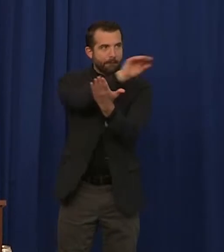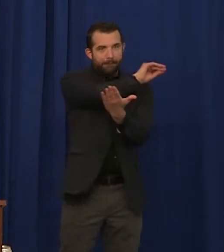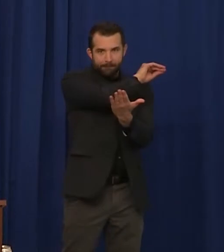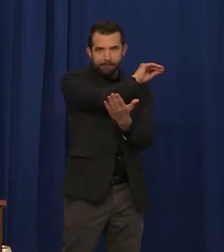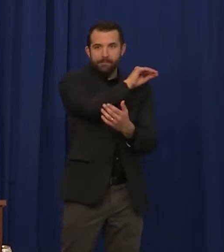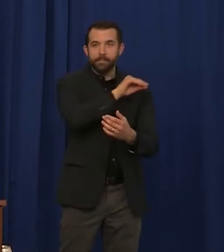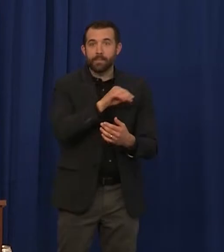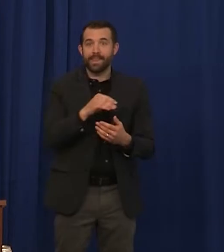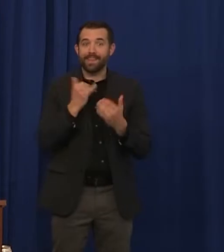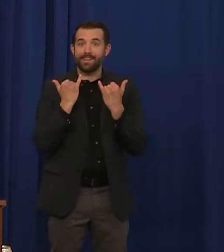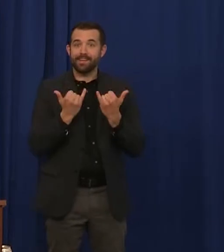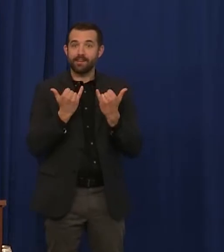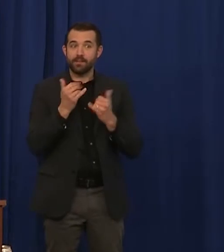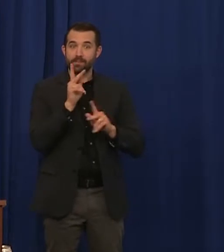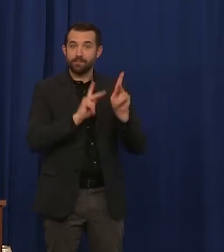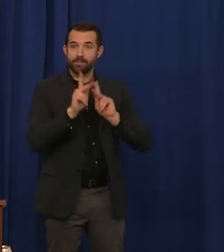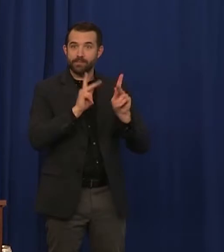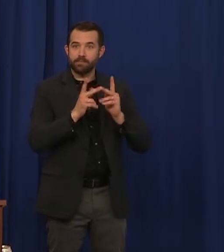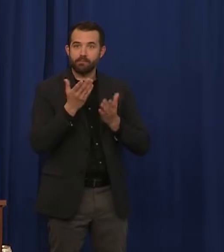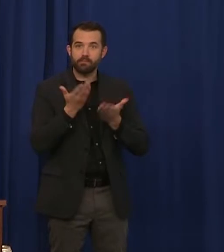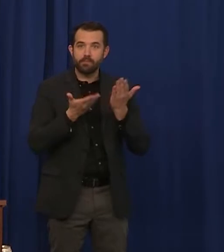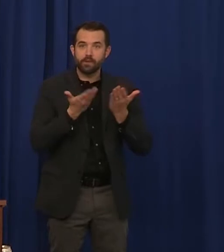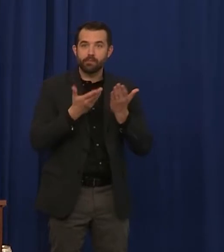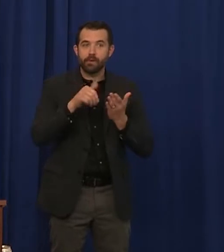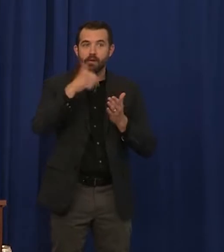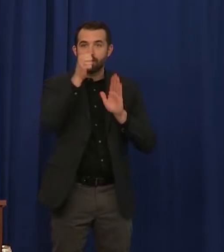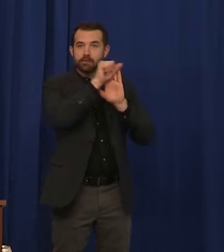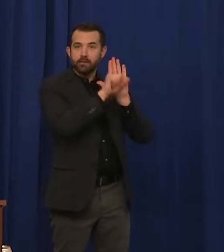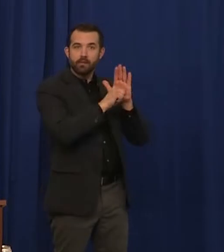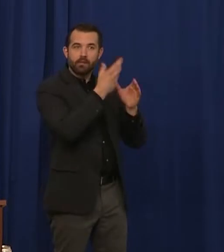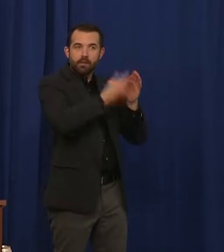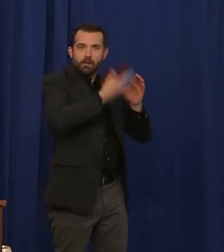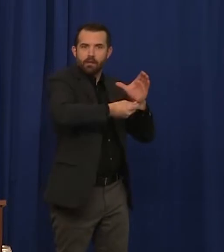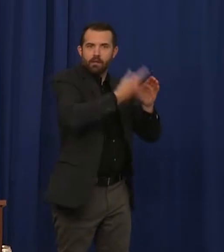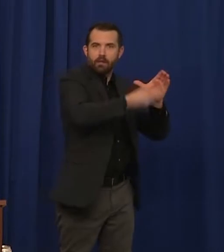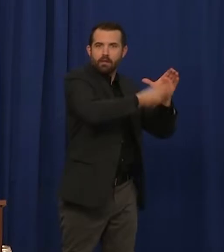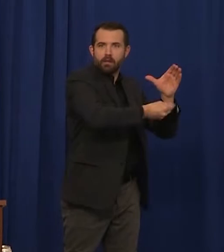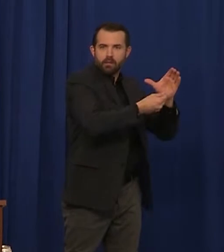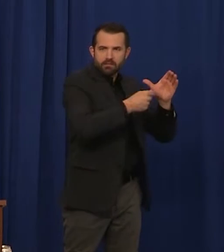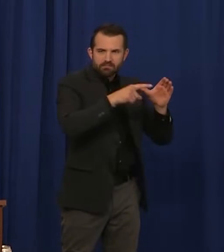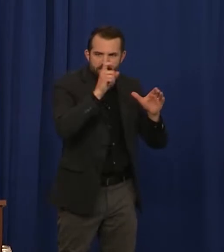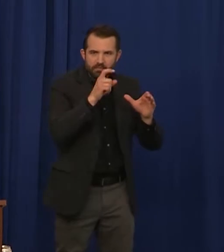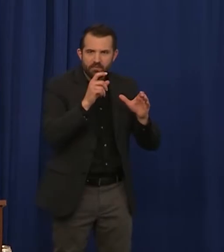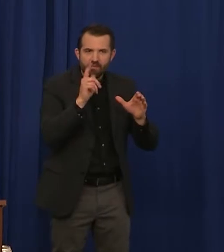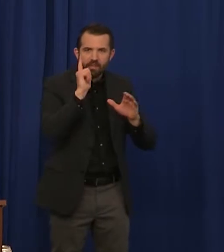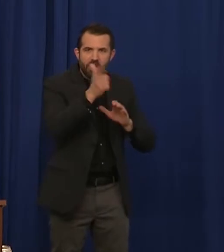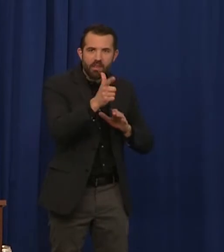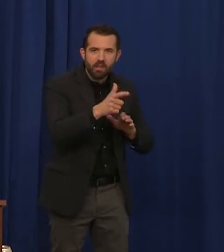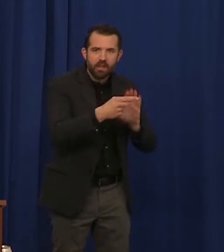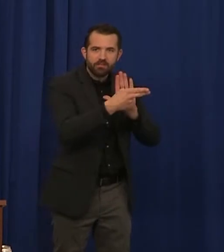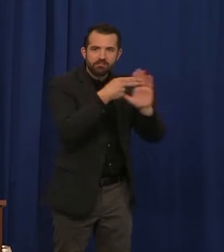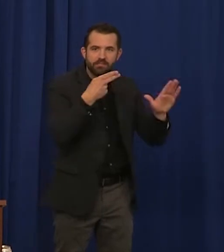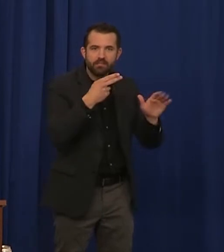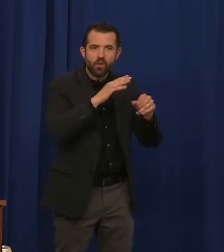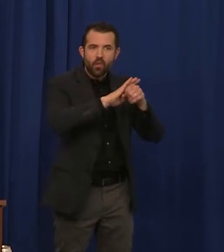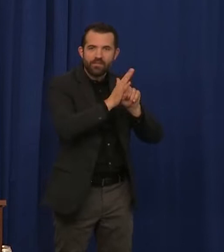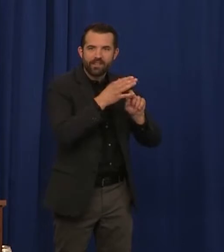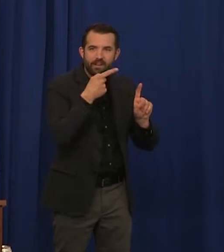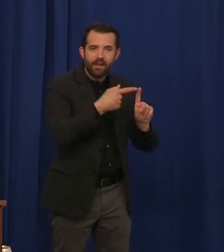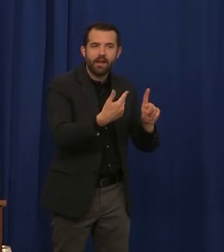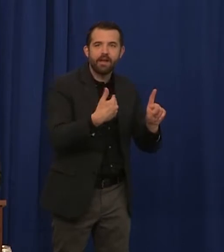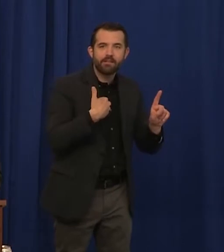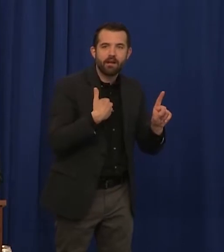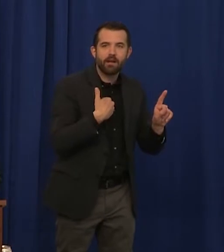are now passing away and being classified as COVID-19. So that does affect the numbers. However,